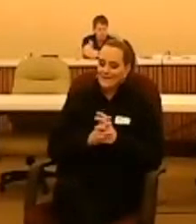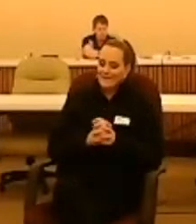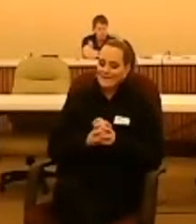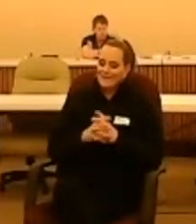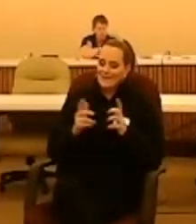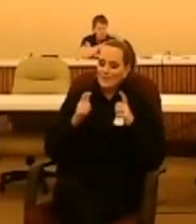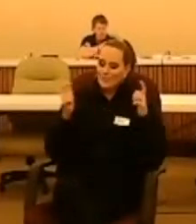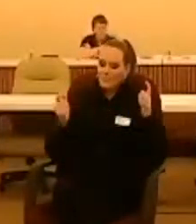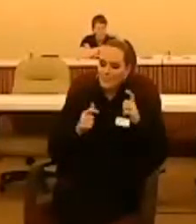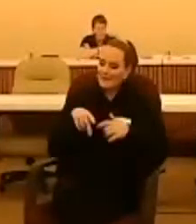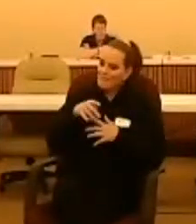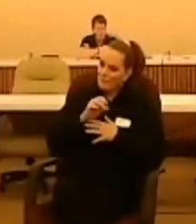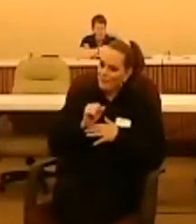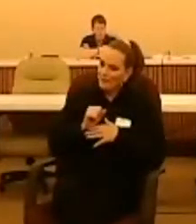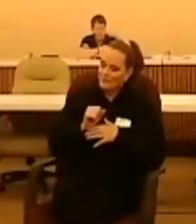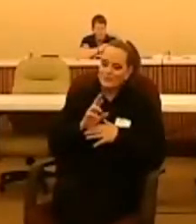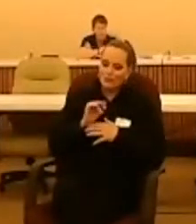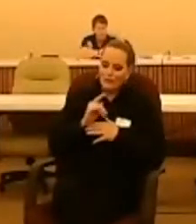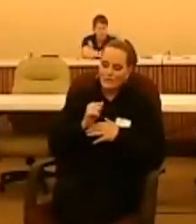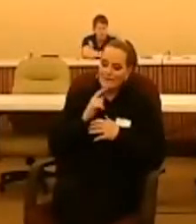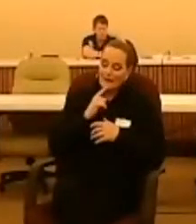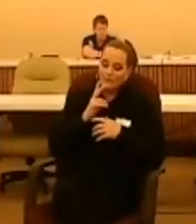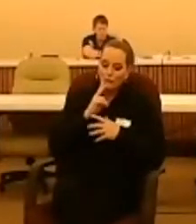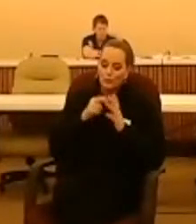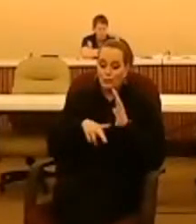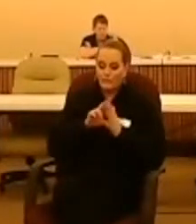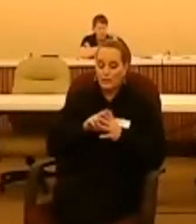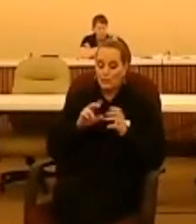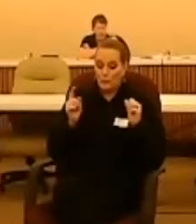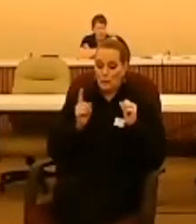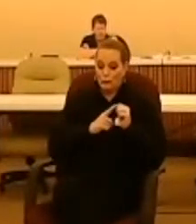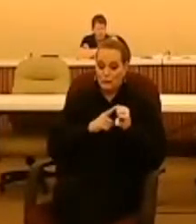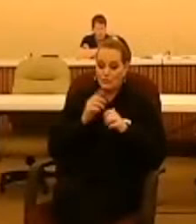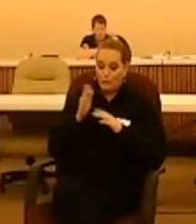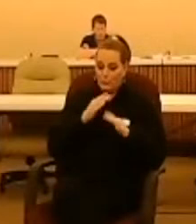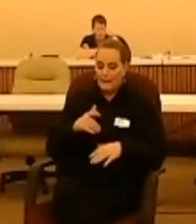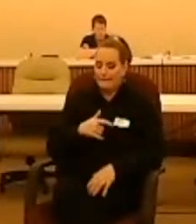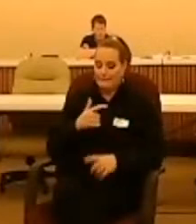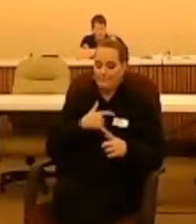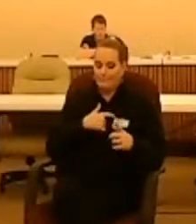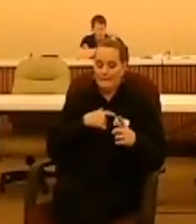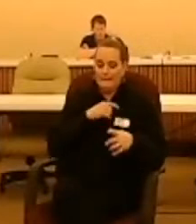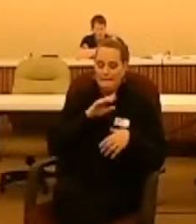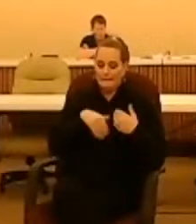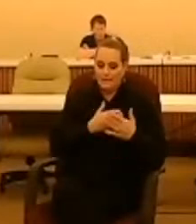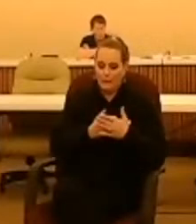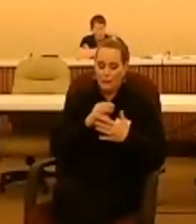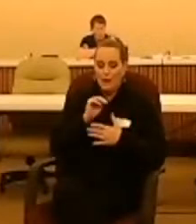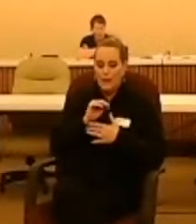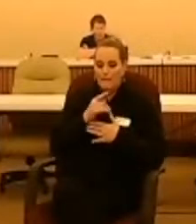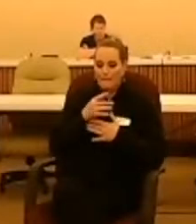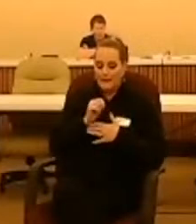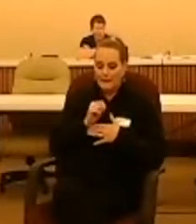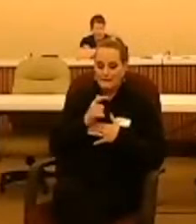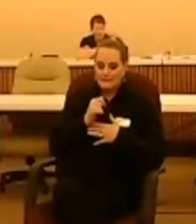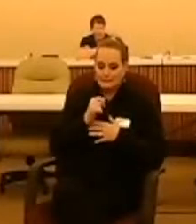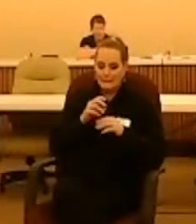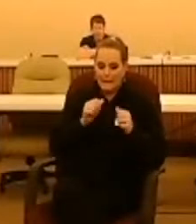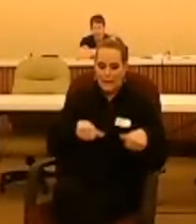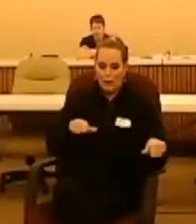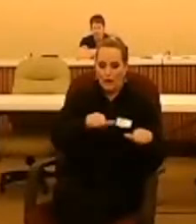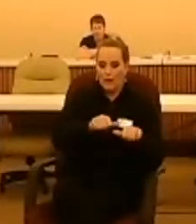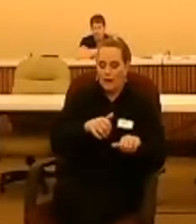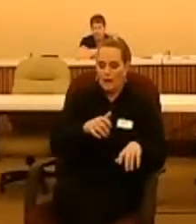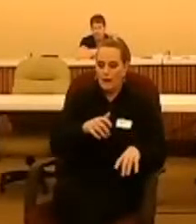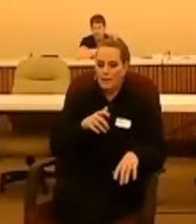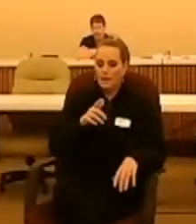of Riverton that if you look at the original plan, so the whole Mickens Bend area, all of that, and the whole Cornflower area, those